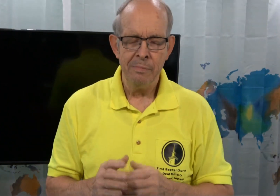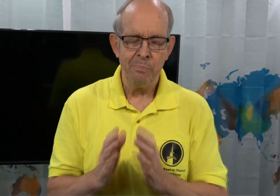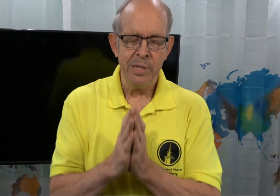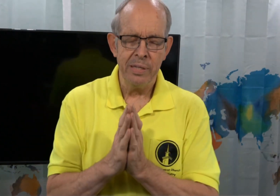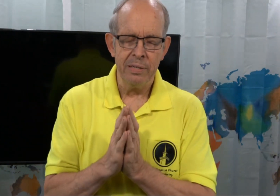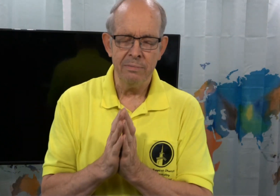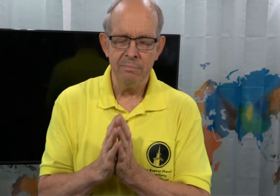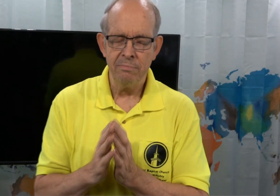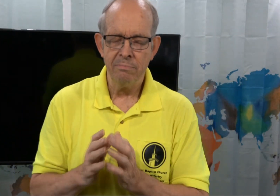Brother,